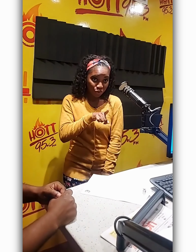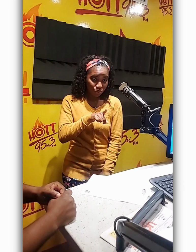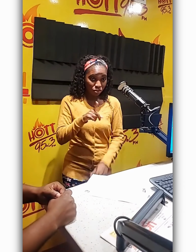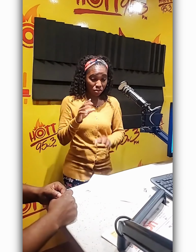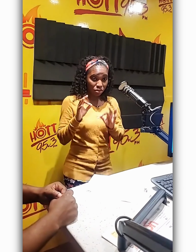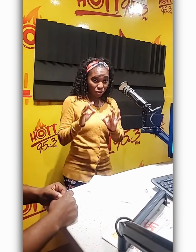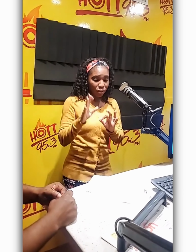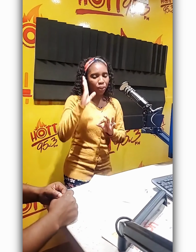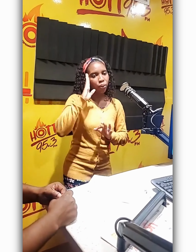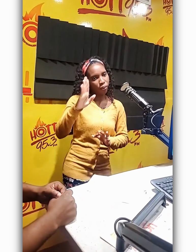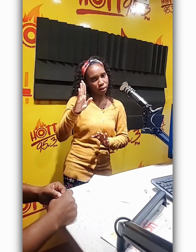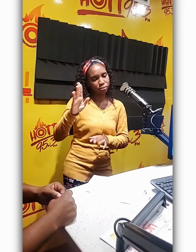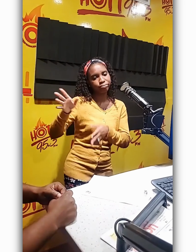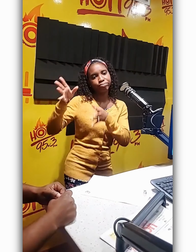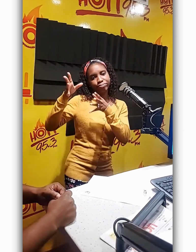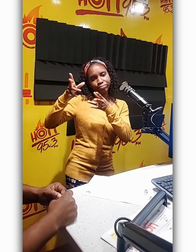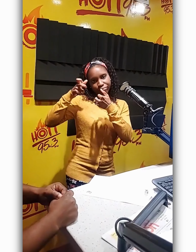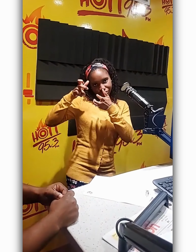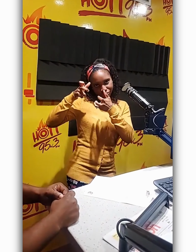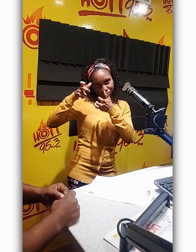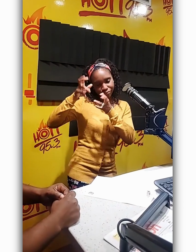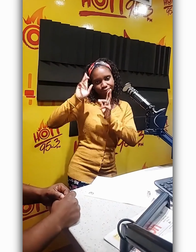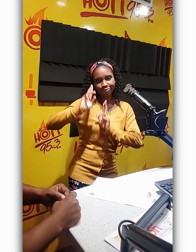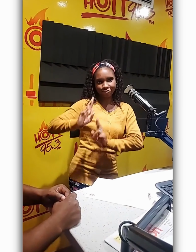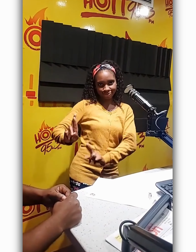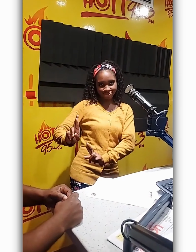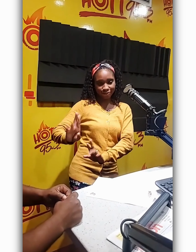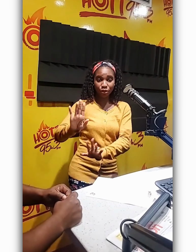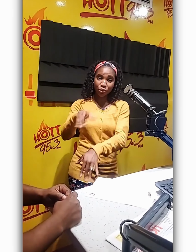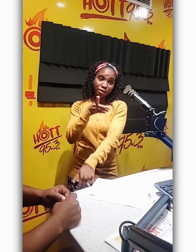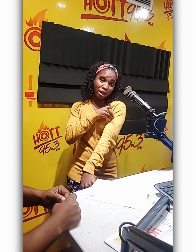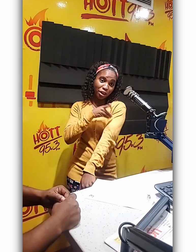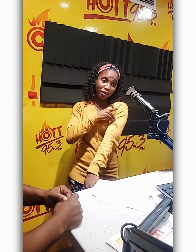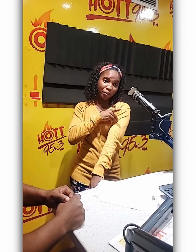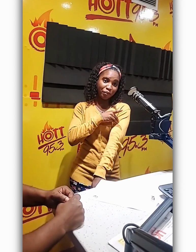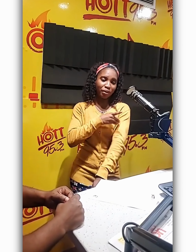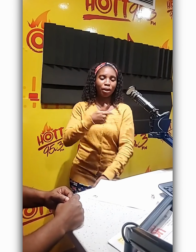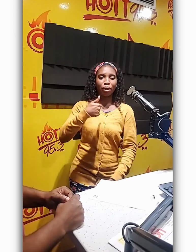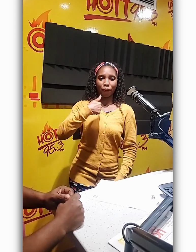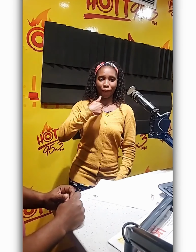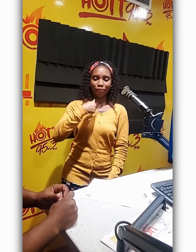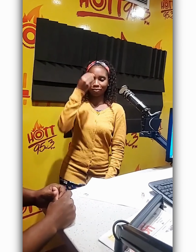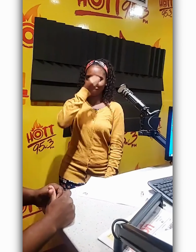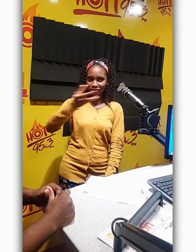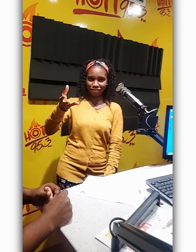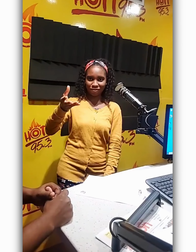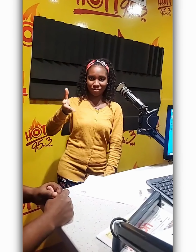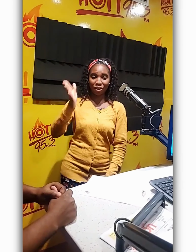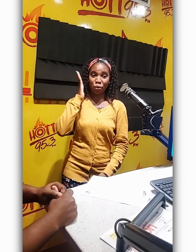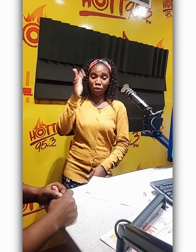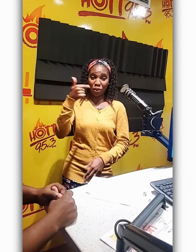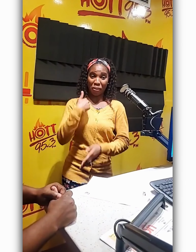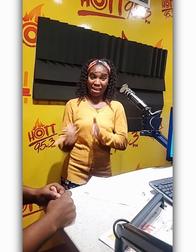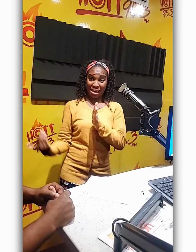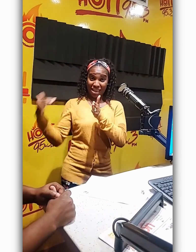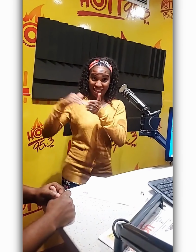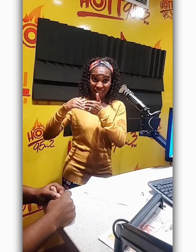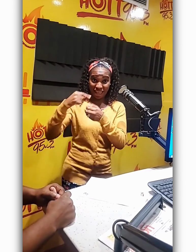Dario, I can only promise for myself that I will not use those terms ever again, as long as they can help